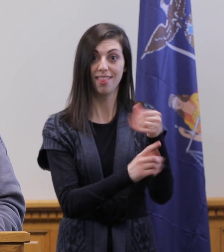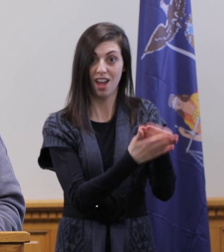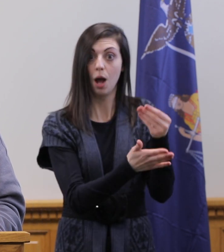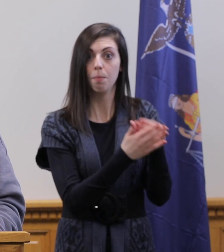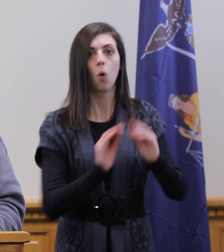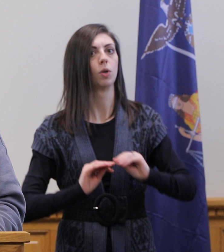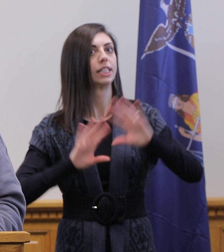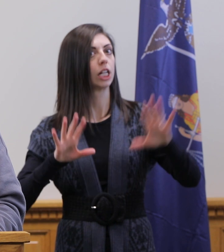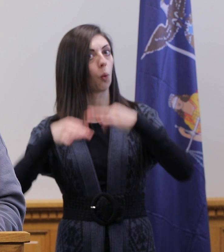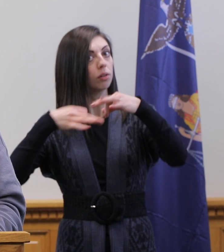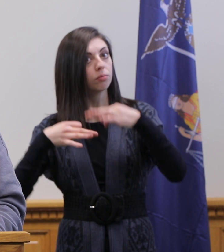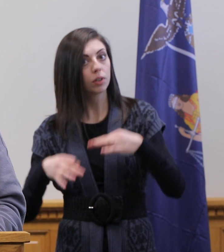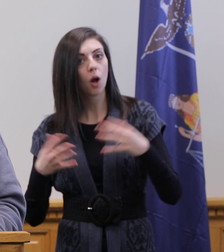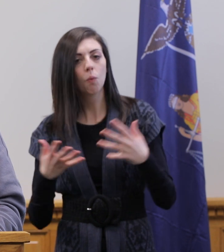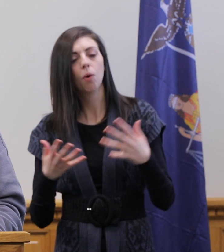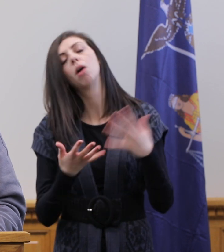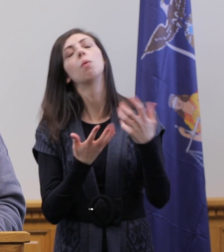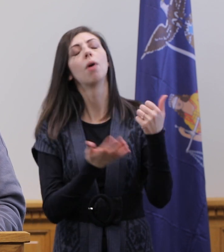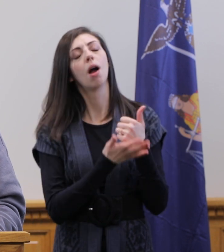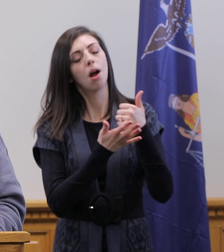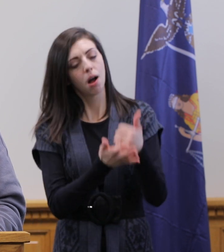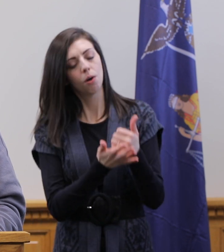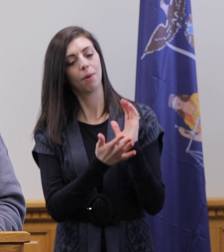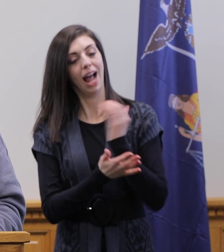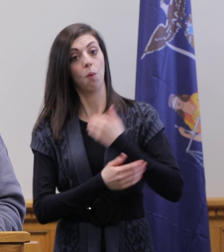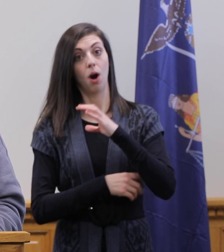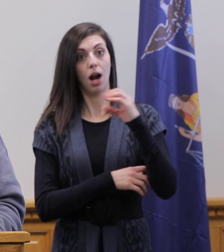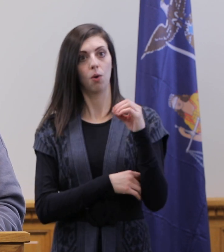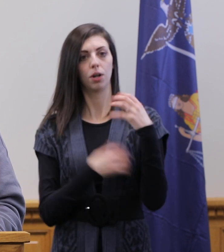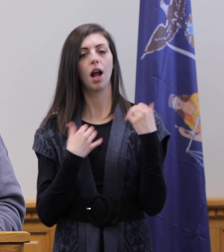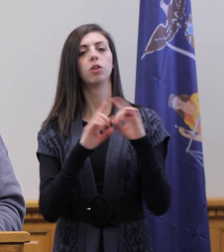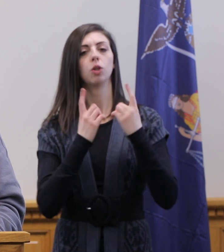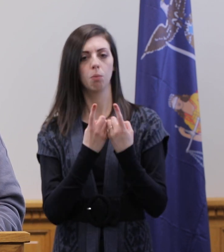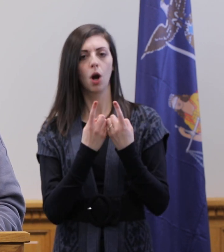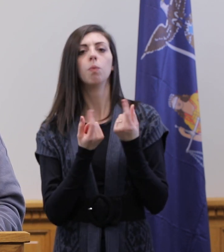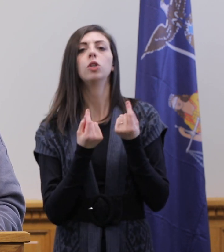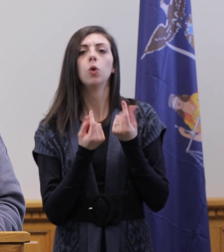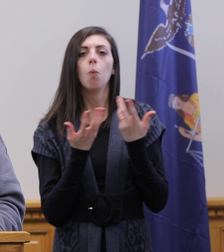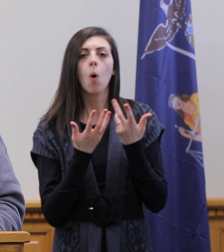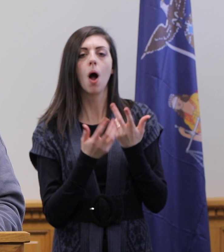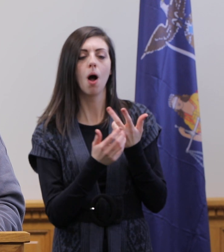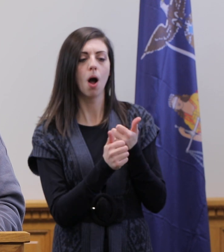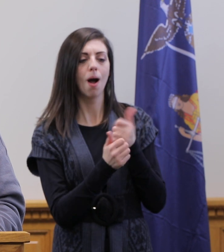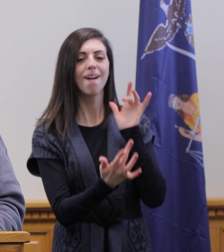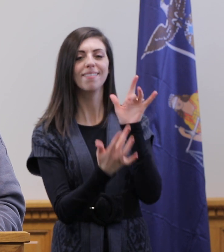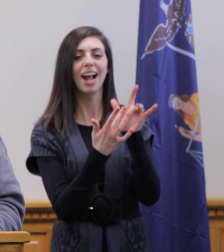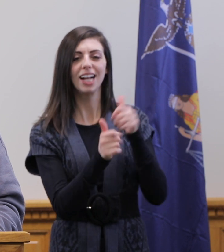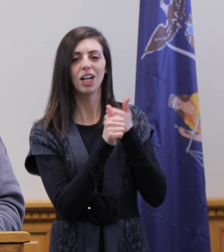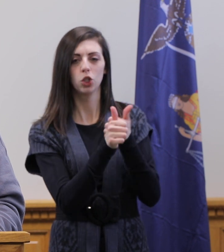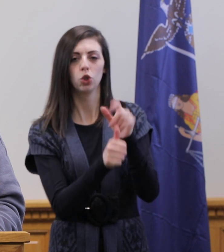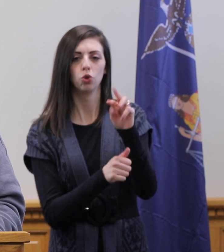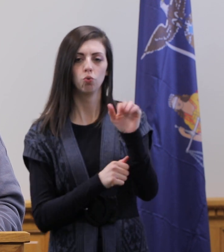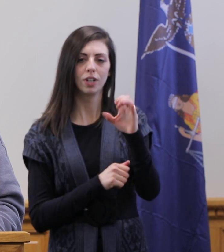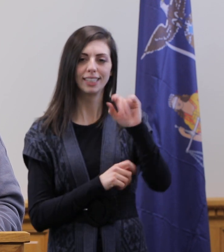in the resolution, is to help the county health department with COVID tracking and contact tracing. The grant funds allowed the